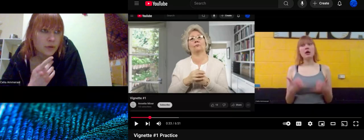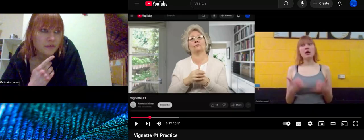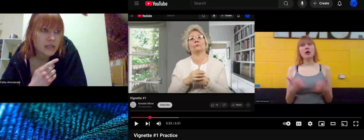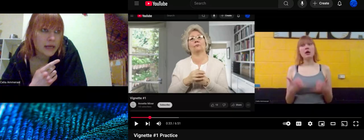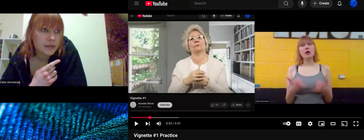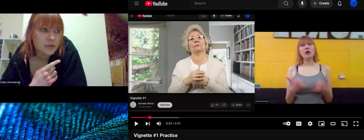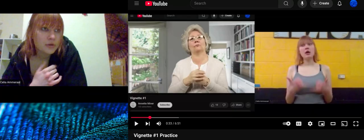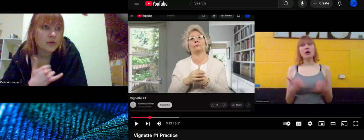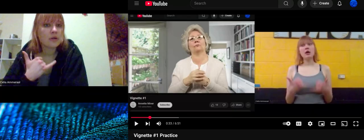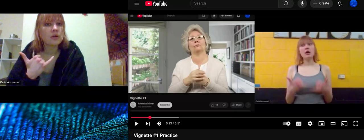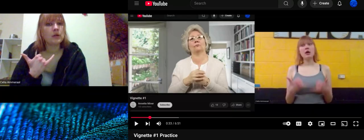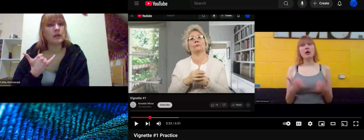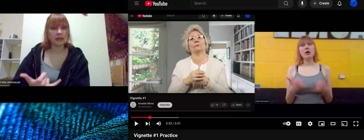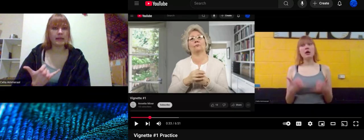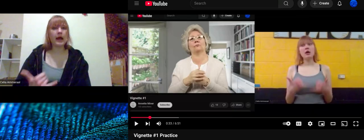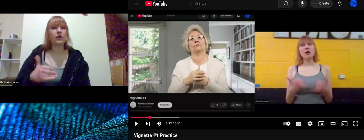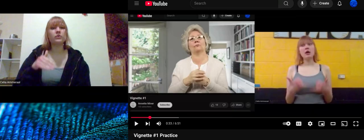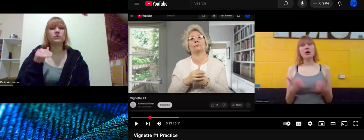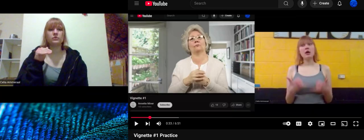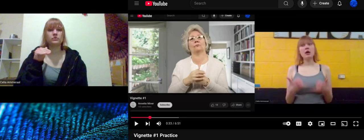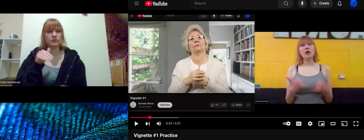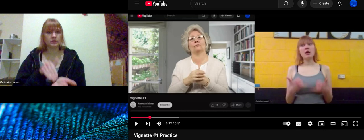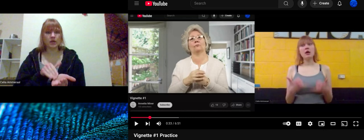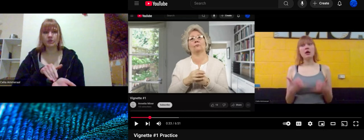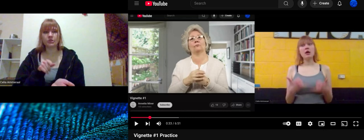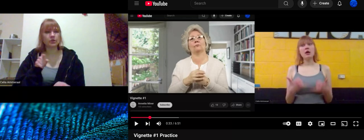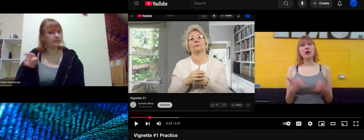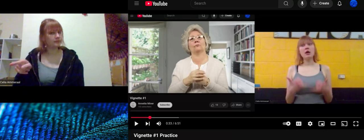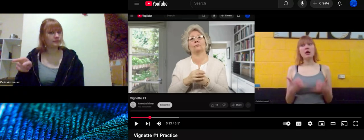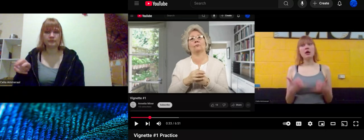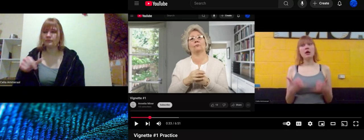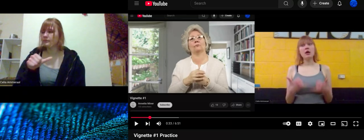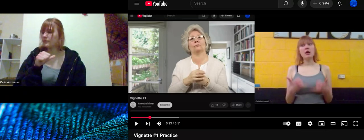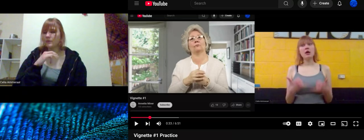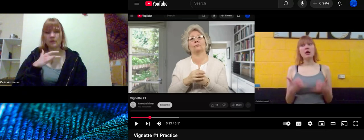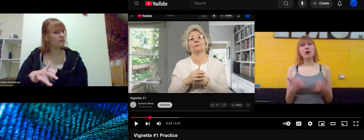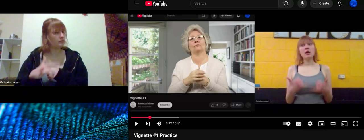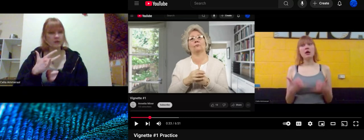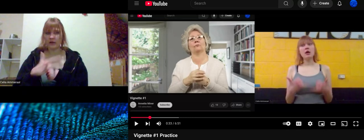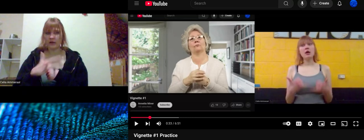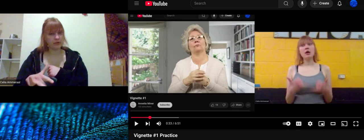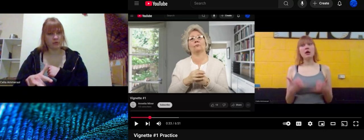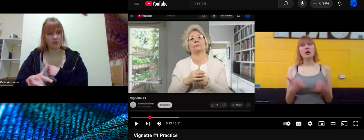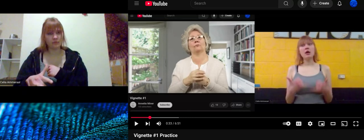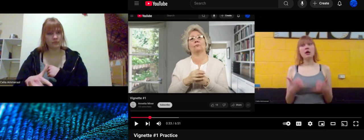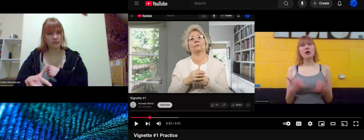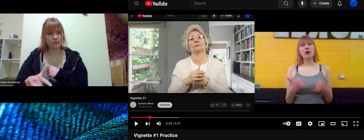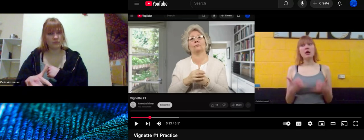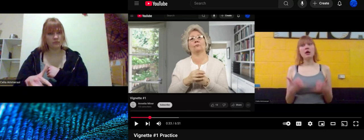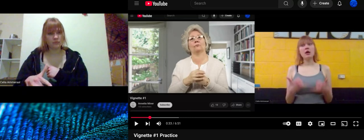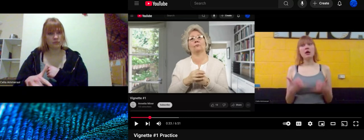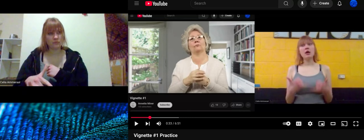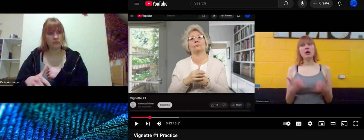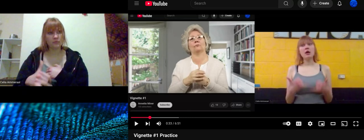they would have signed, now, doctor, not available.